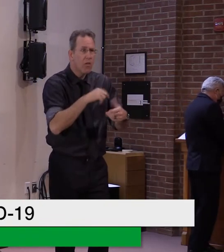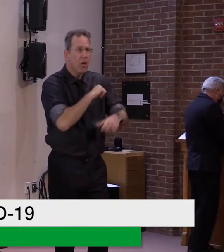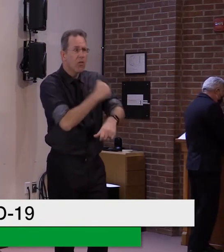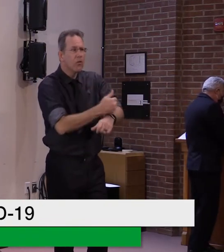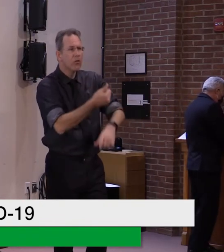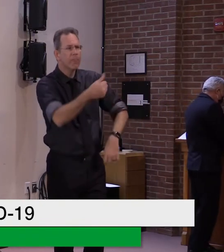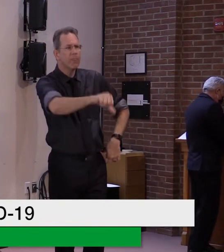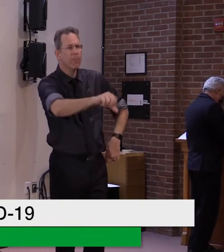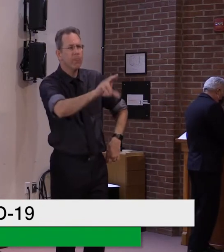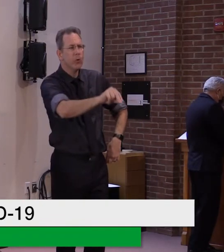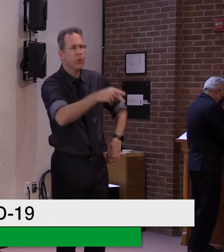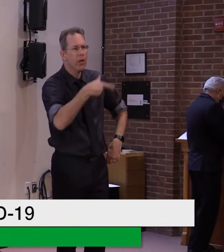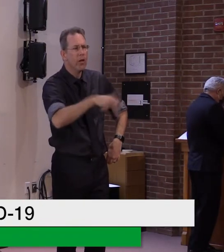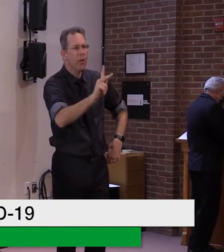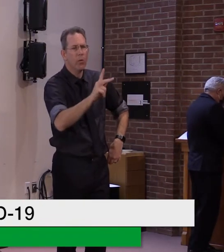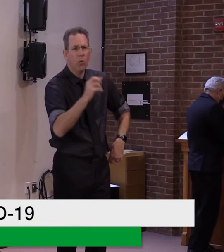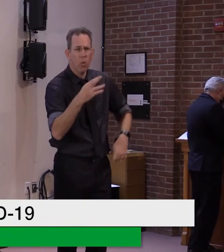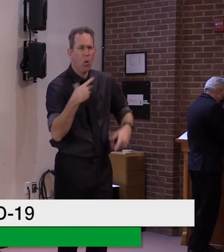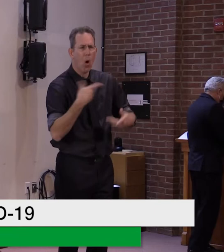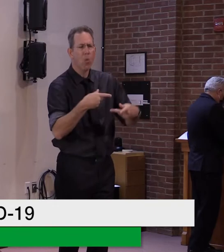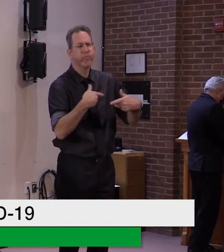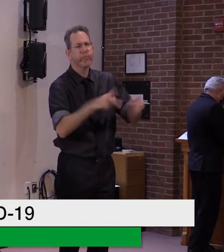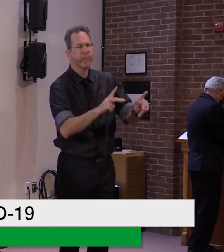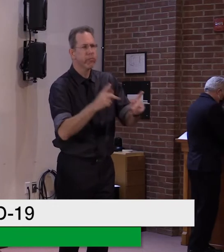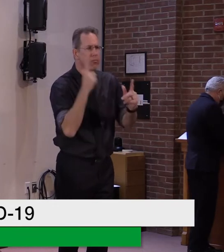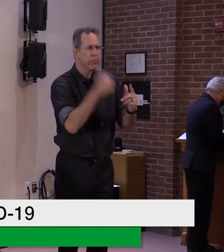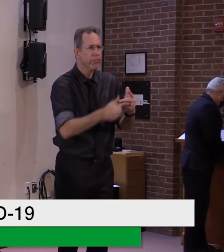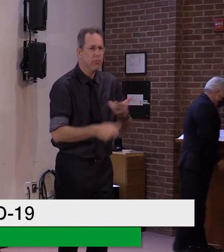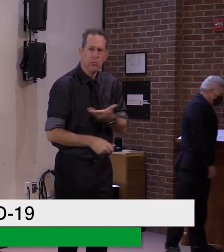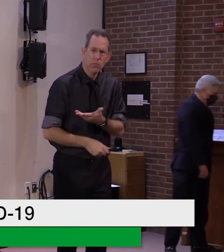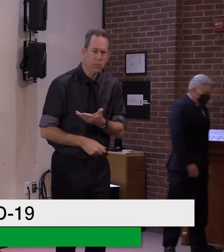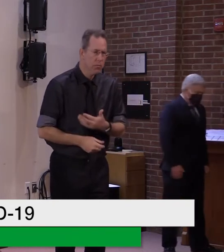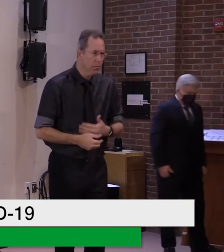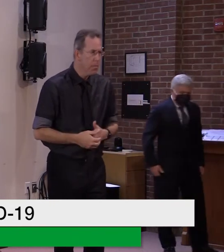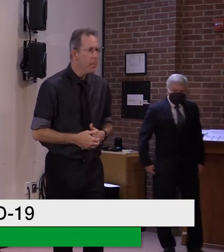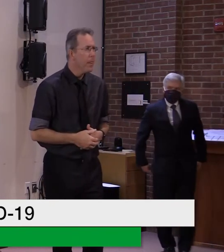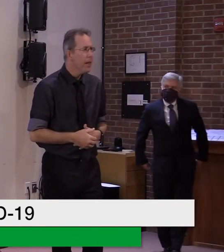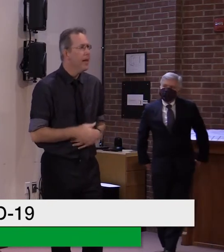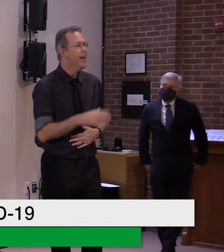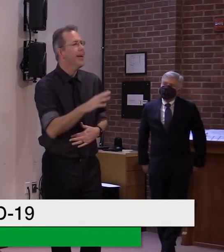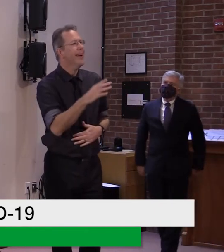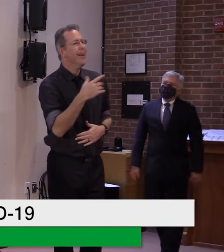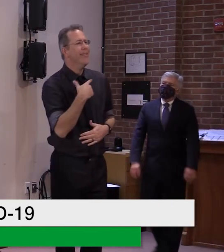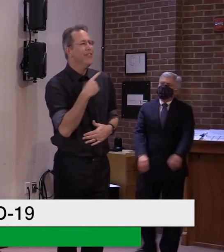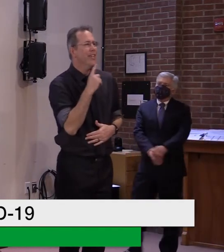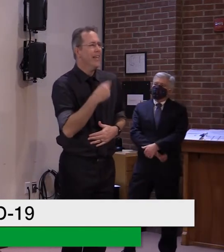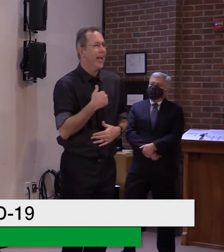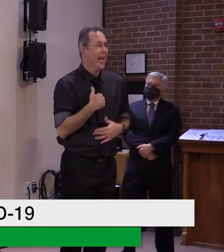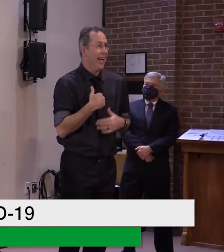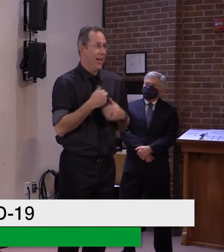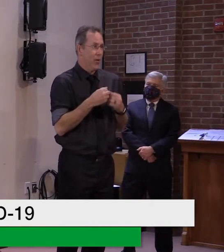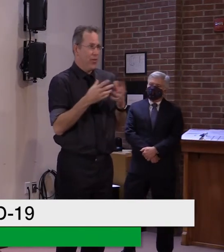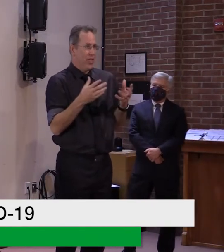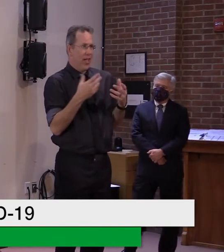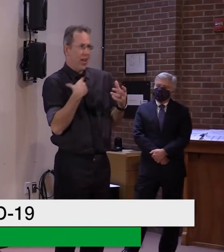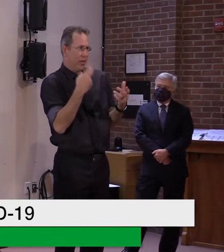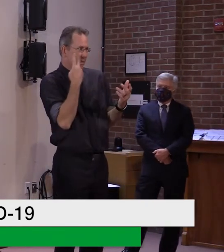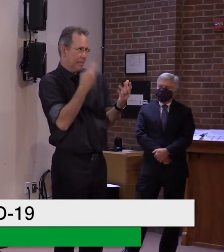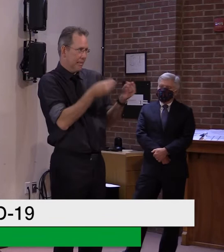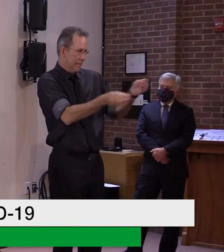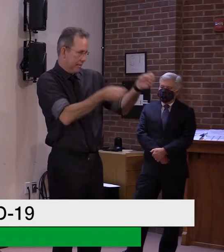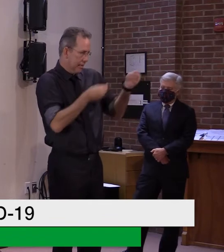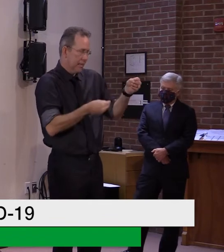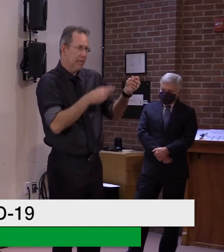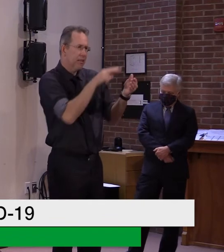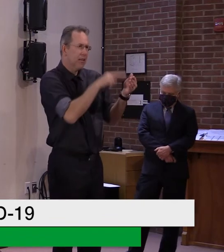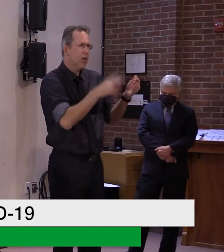yeah without the data and and just listening to hear what the uh why would we would do this i